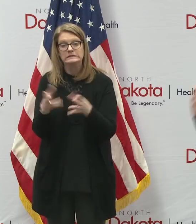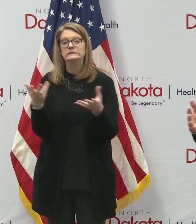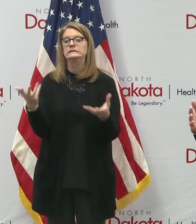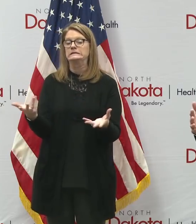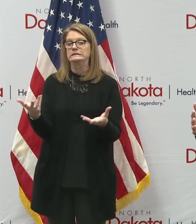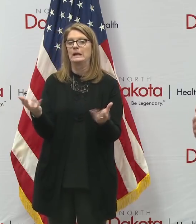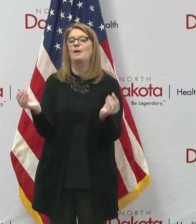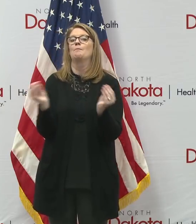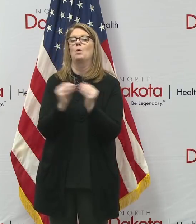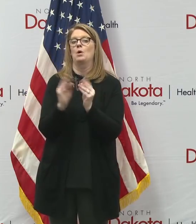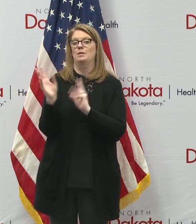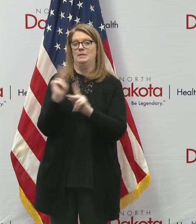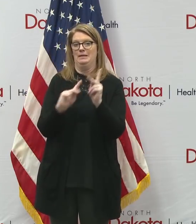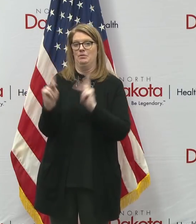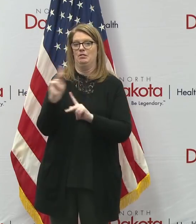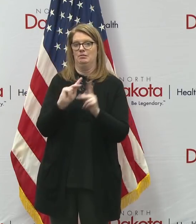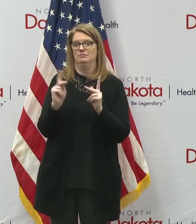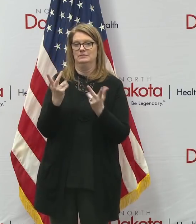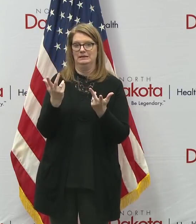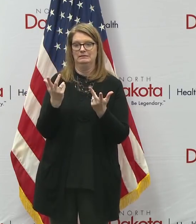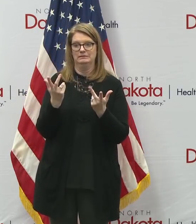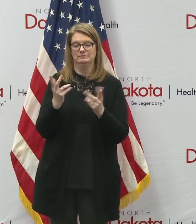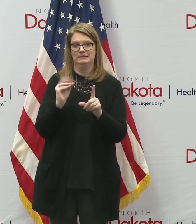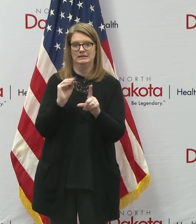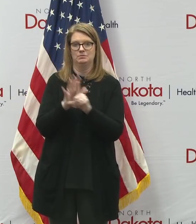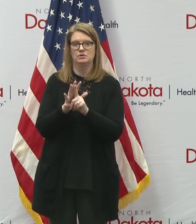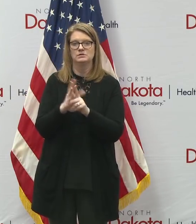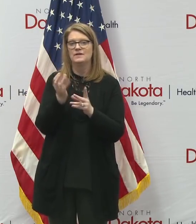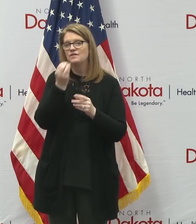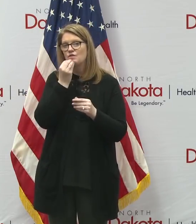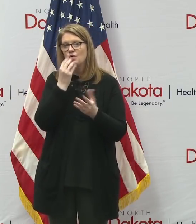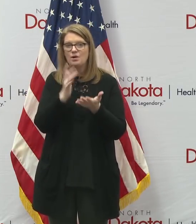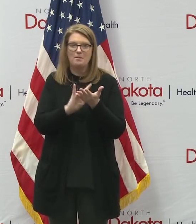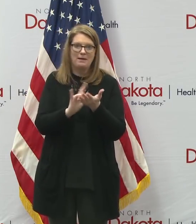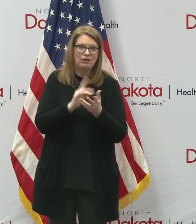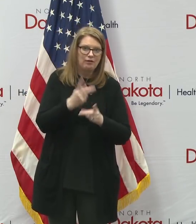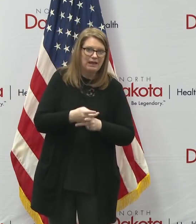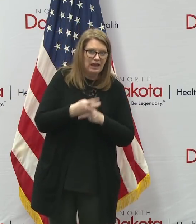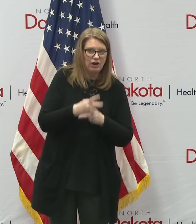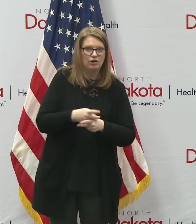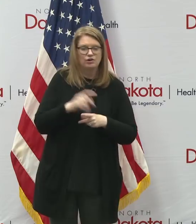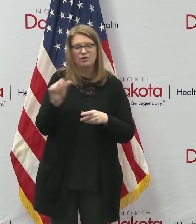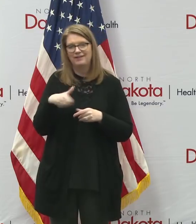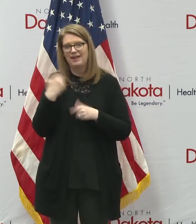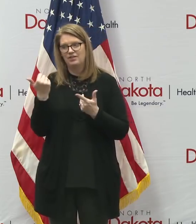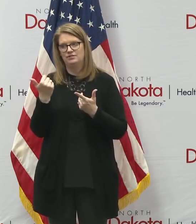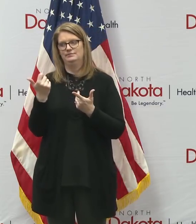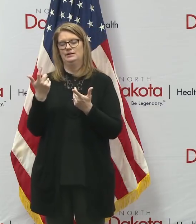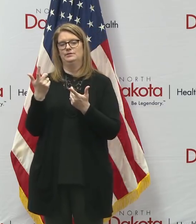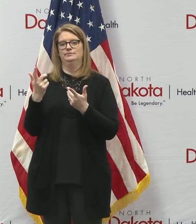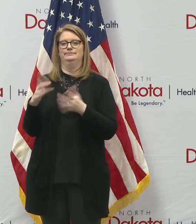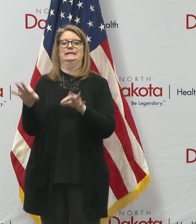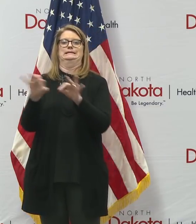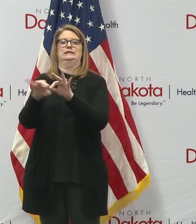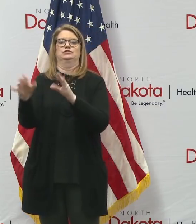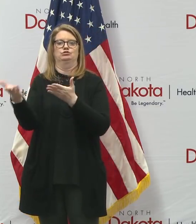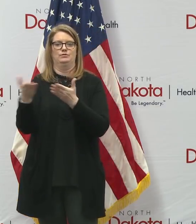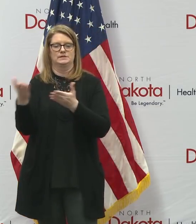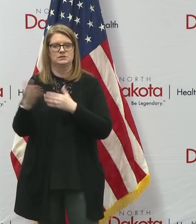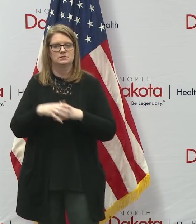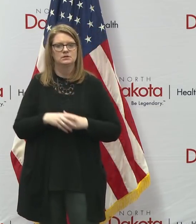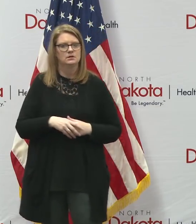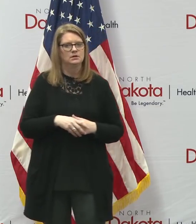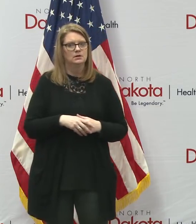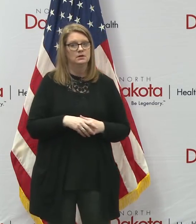actually more people and giving those people rides, whether it's for food or medical care or other essential services. But we have to remember that not